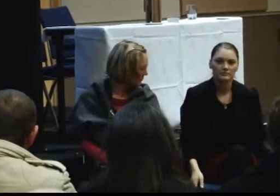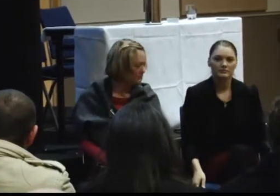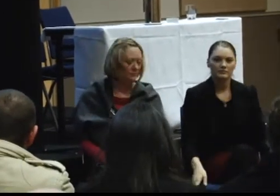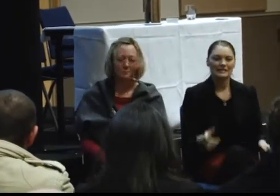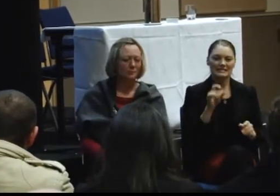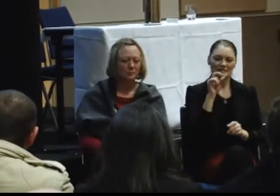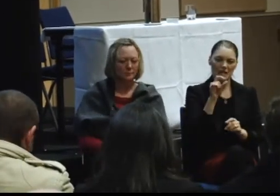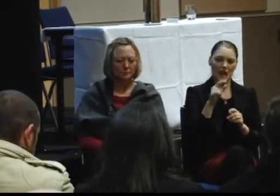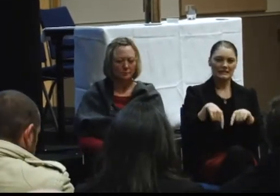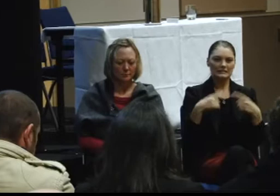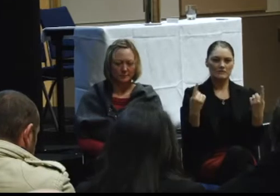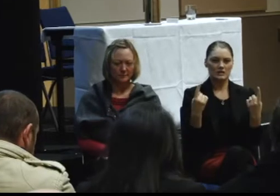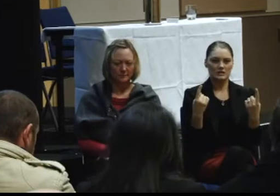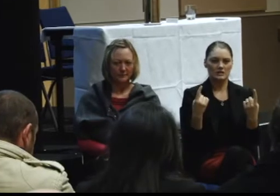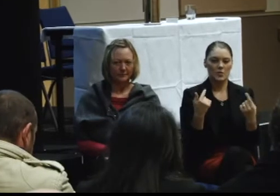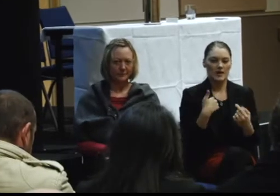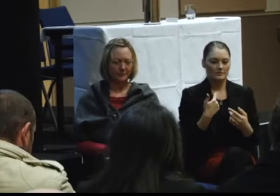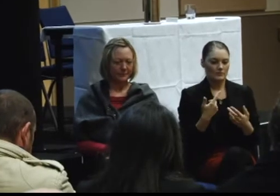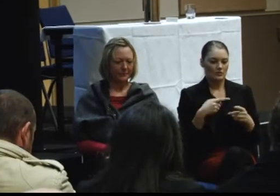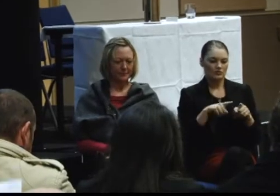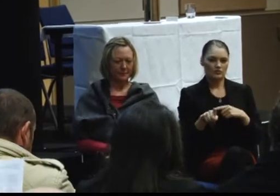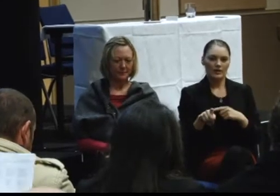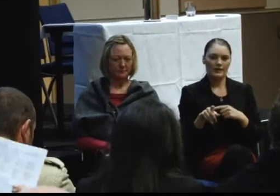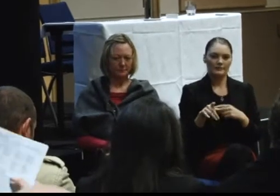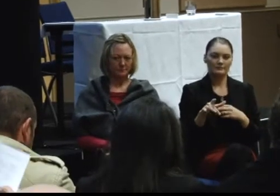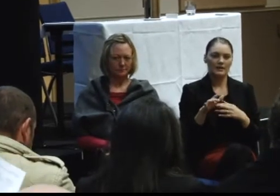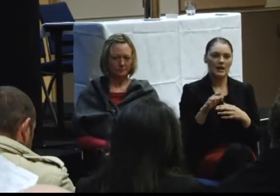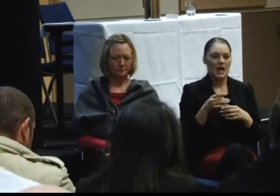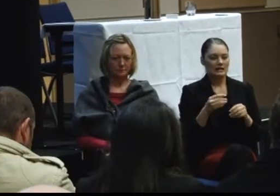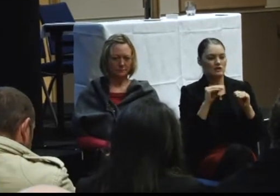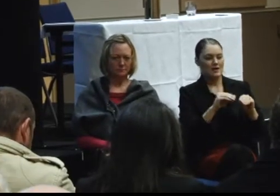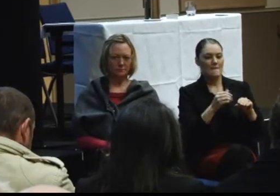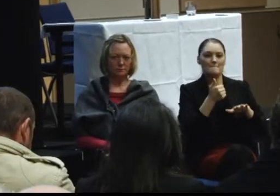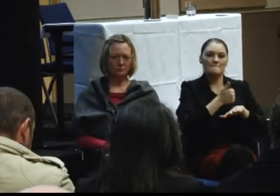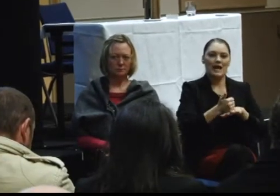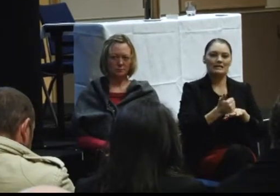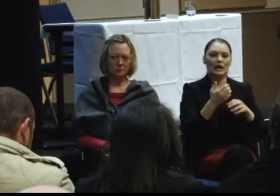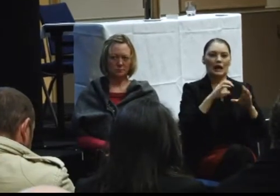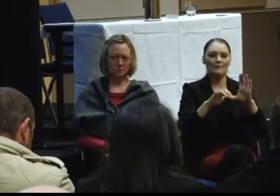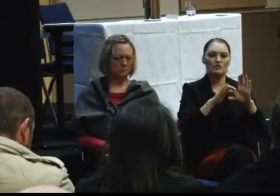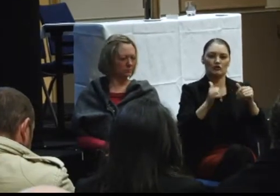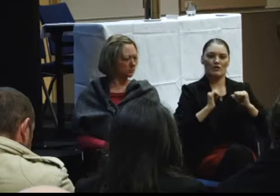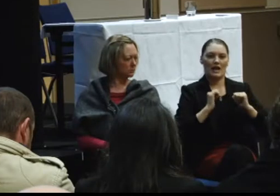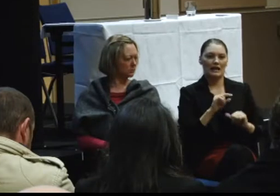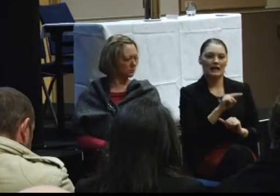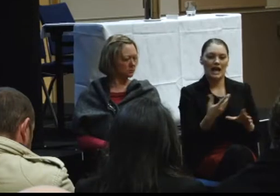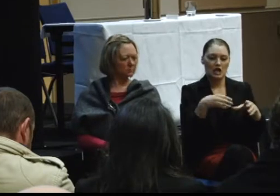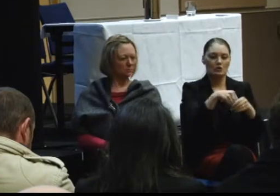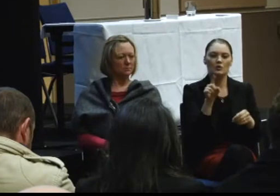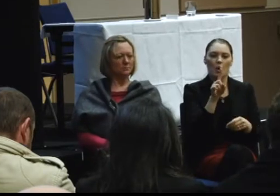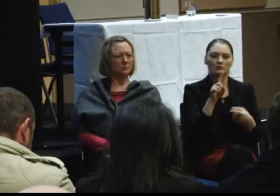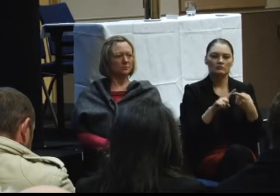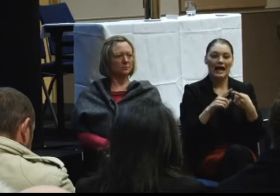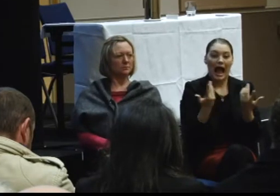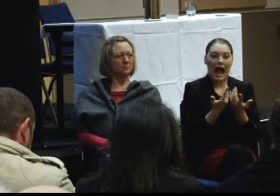will train them over the space of a term. Everything to do with basic computer training, which includes how to keep